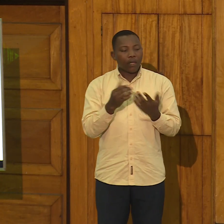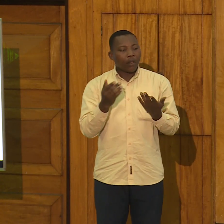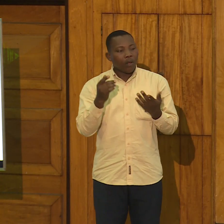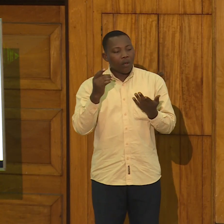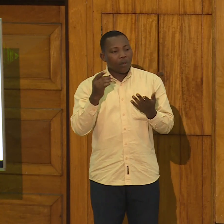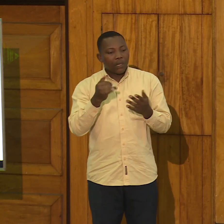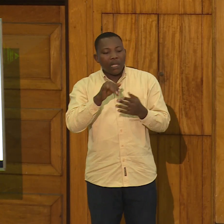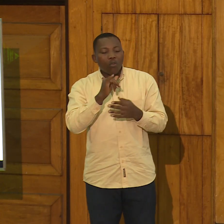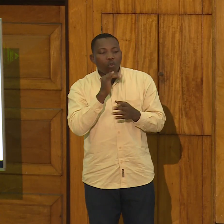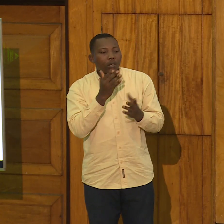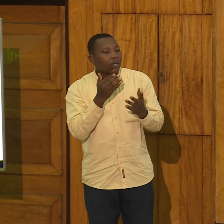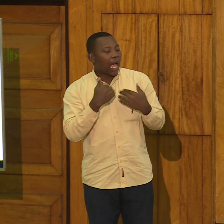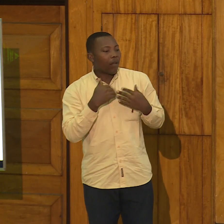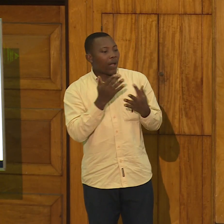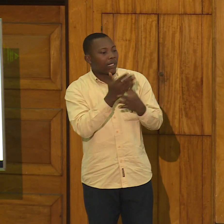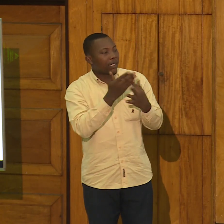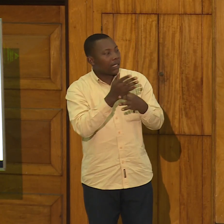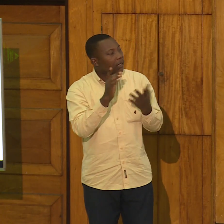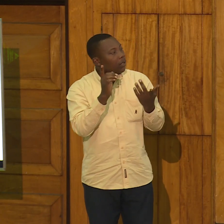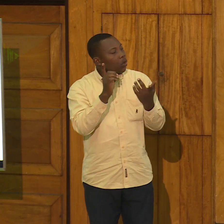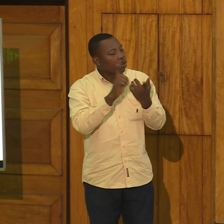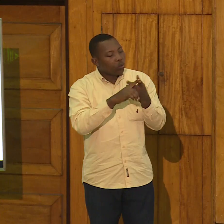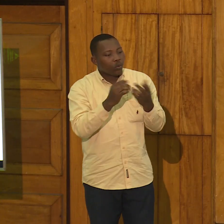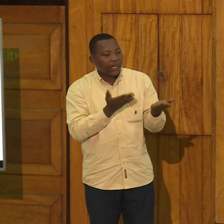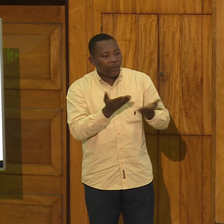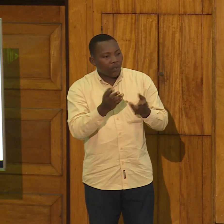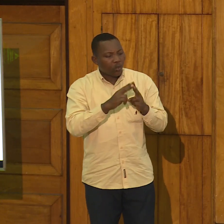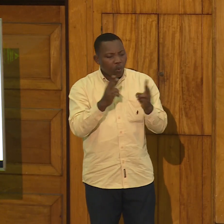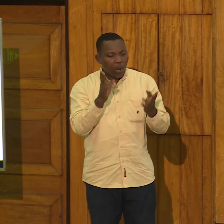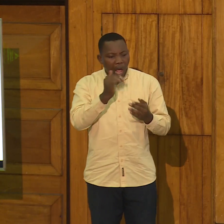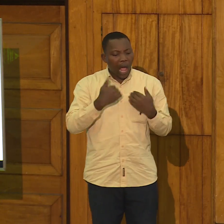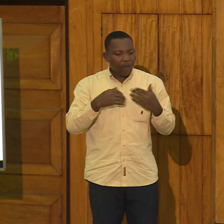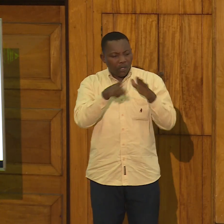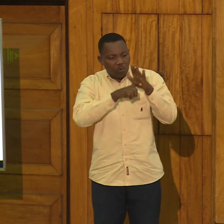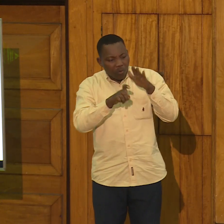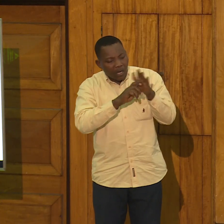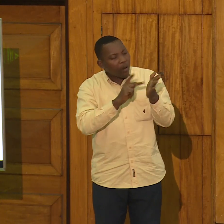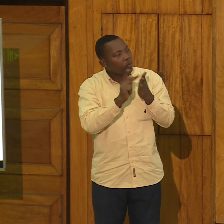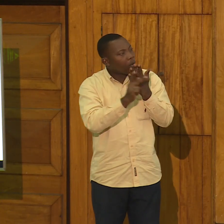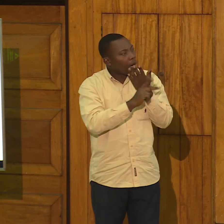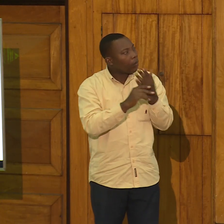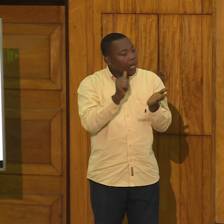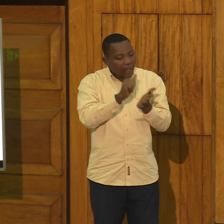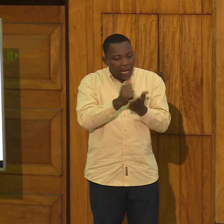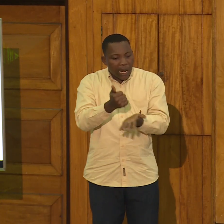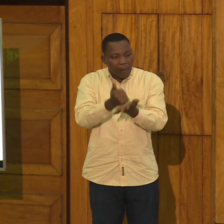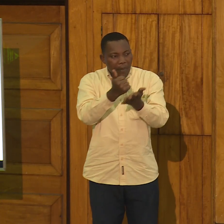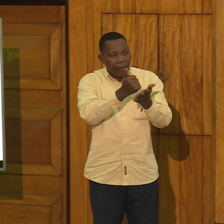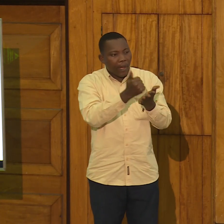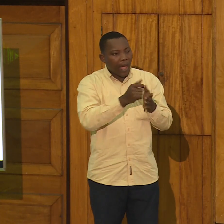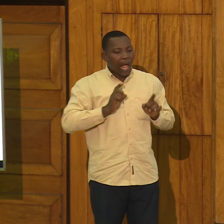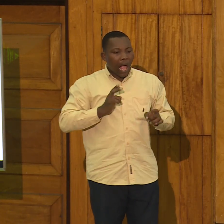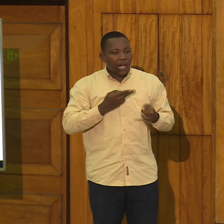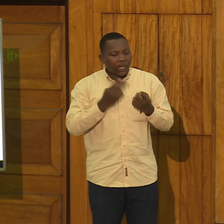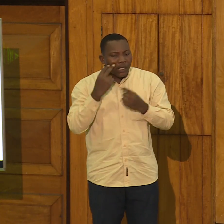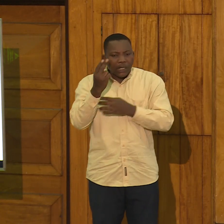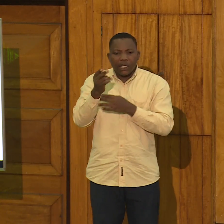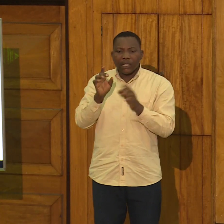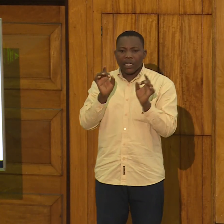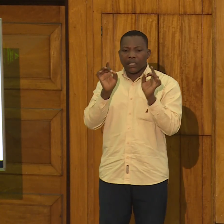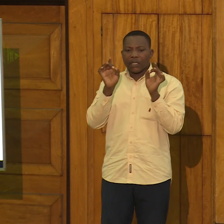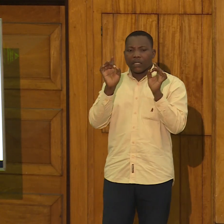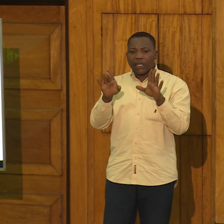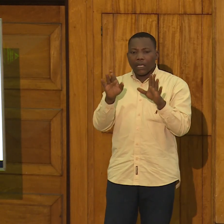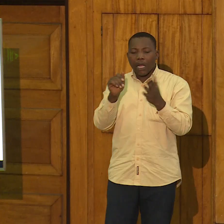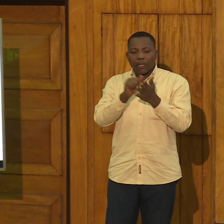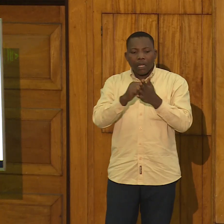to be part of the program, which is the risk assessment tool, which really shows us the level of risk that these young people are at, and